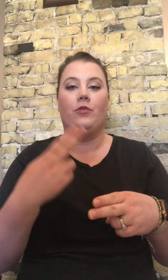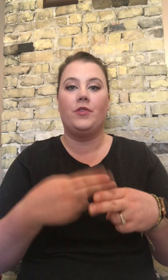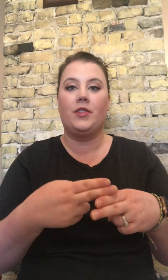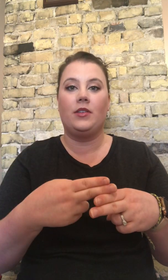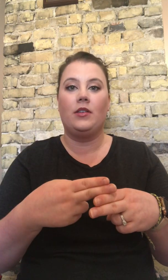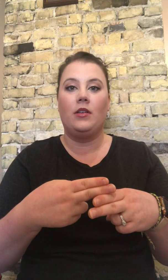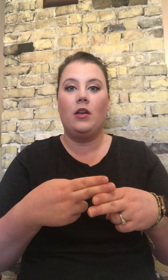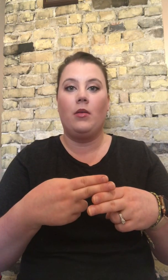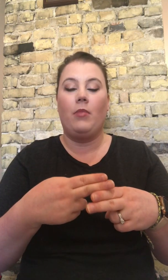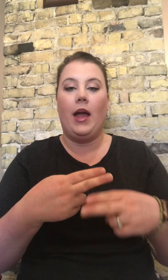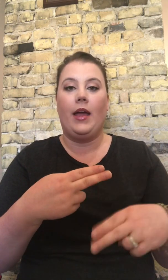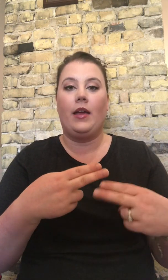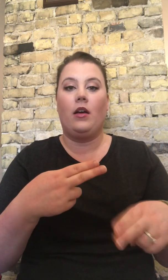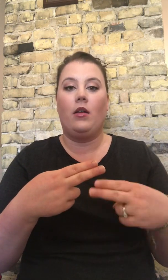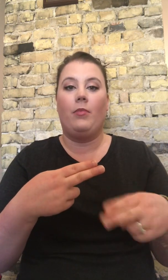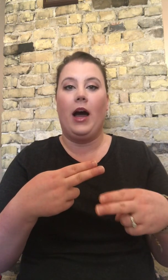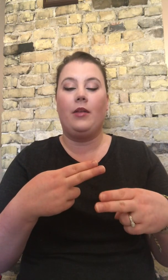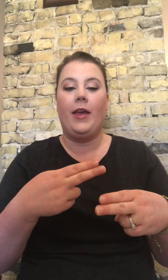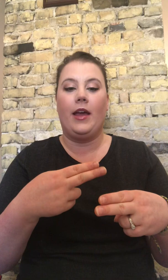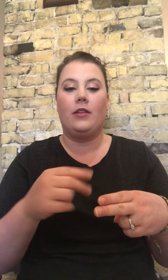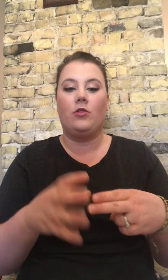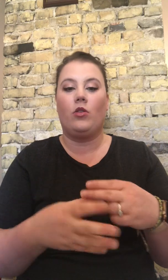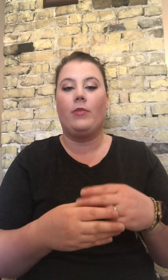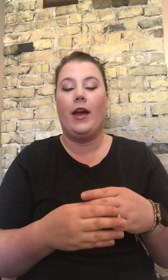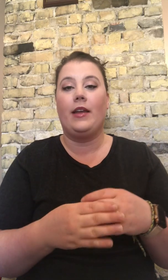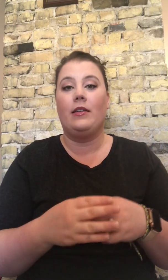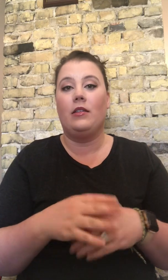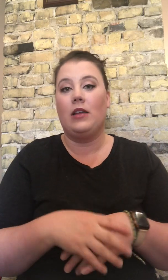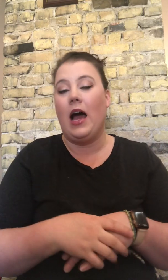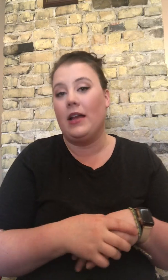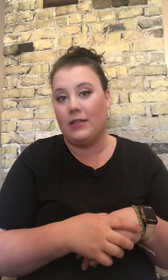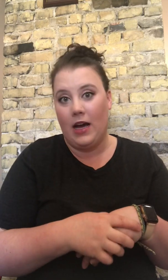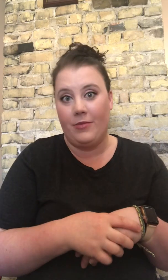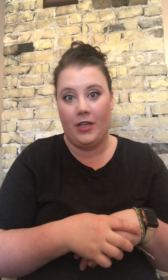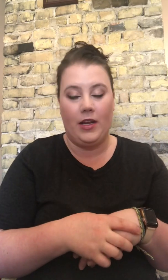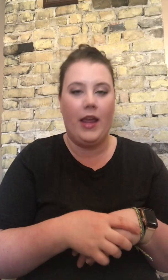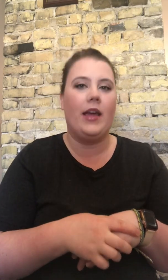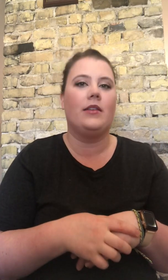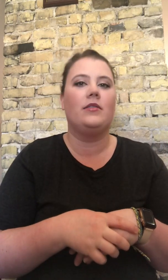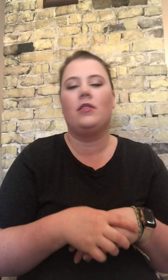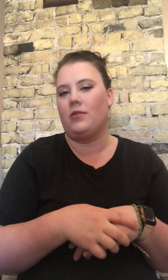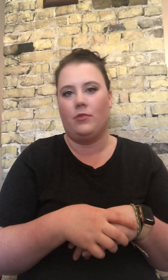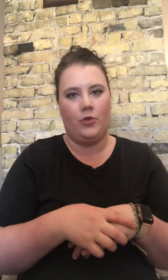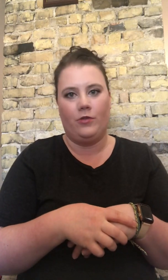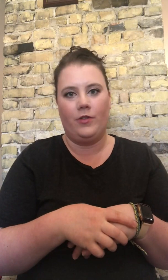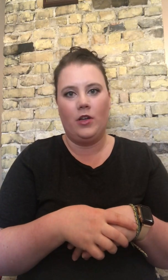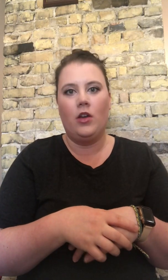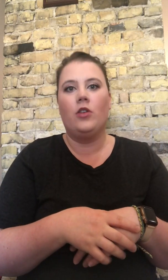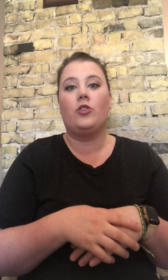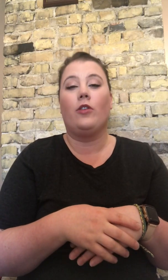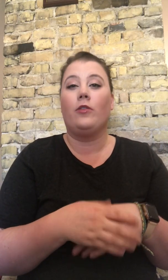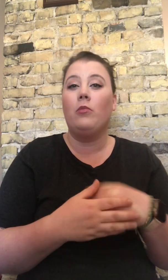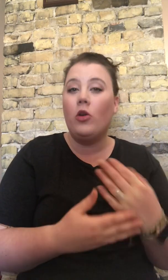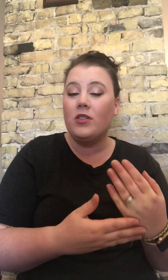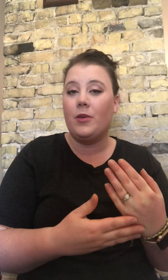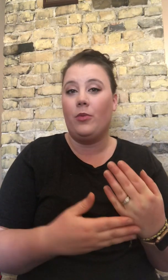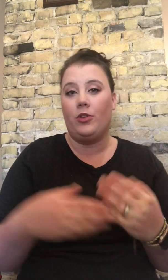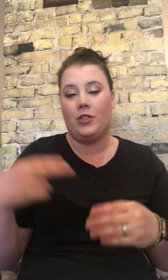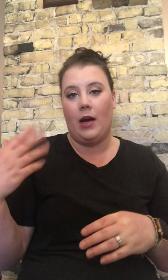moves. My bottom hand, or my non-dominant hand, doesn't move. So for most people, their dominant